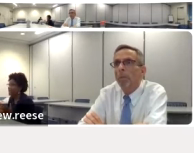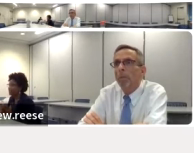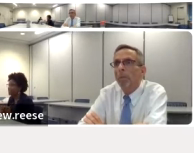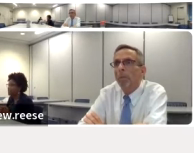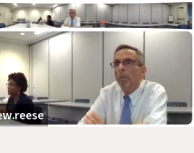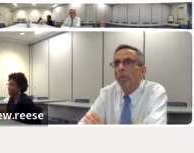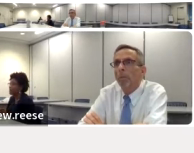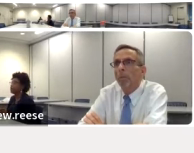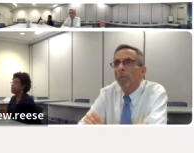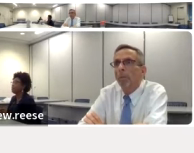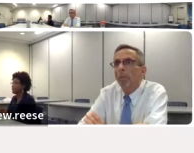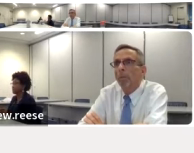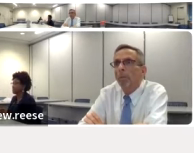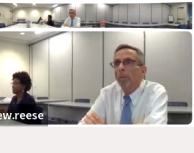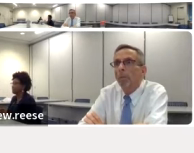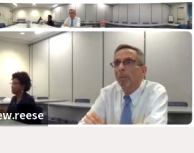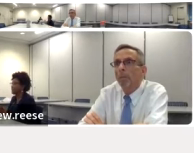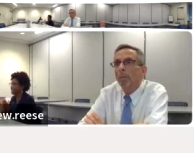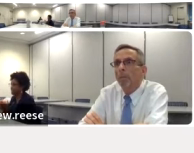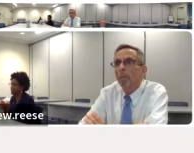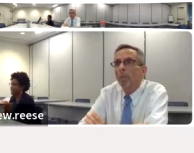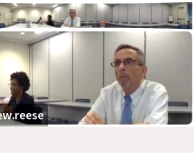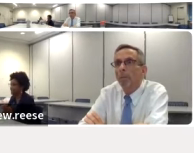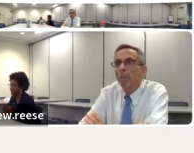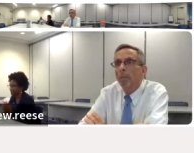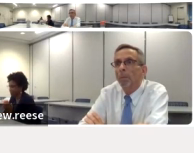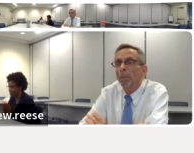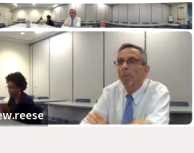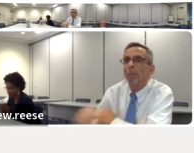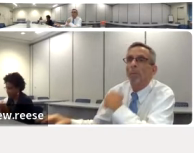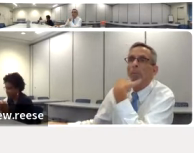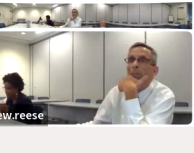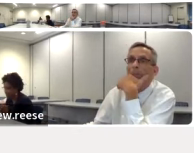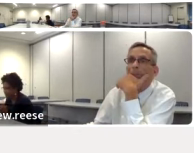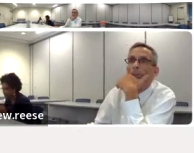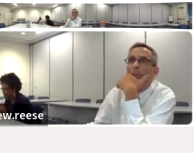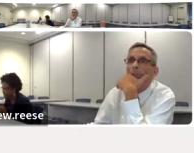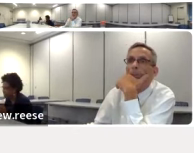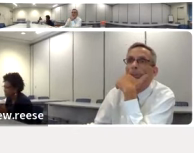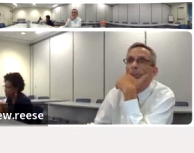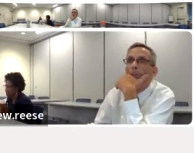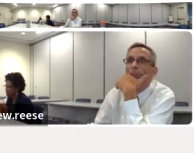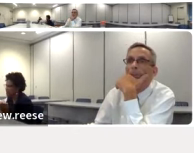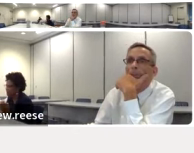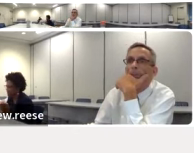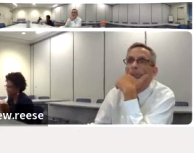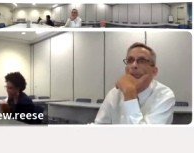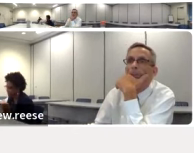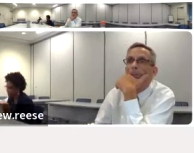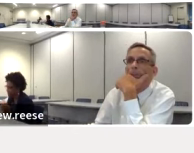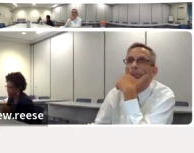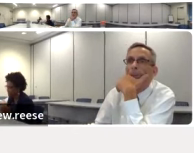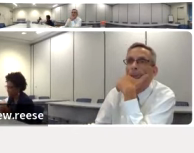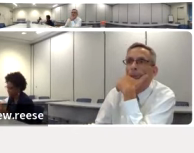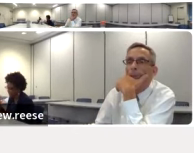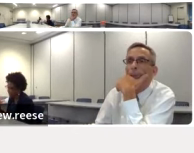next slide talks about our collaboration with DBH, Department of Behavioral Health. So the